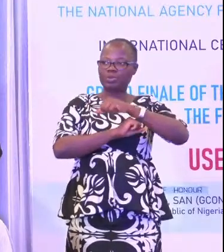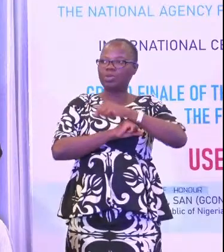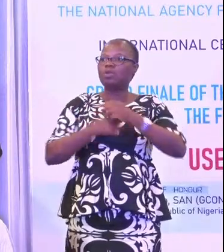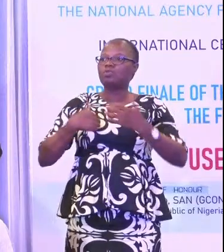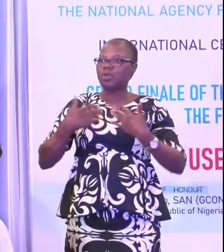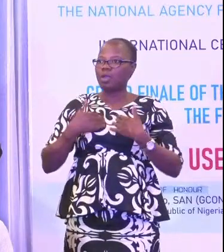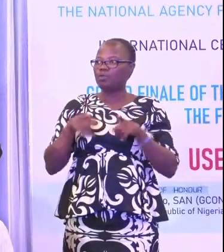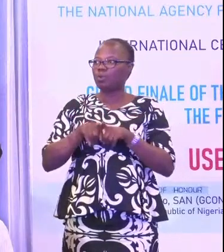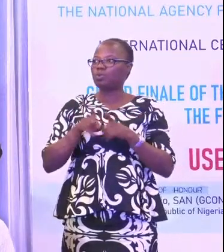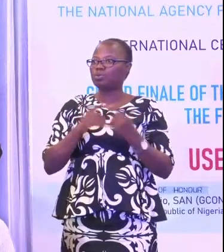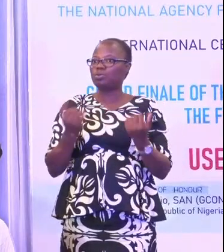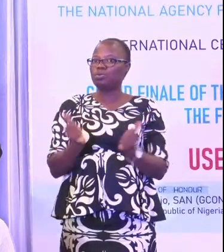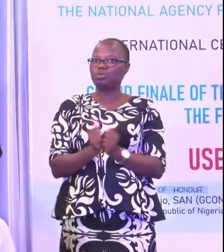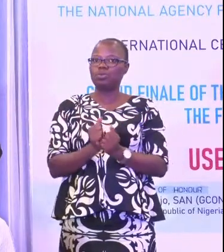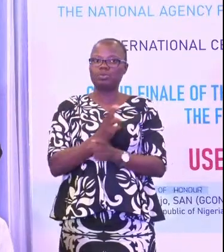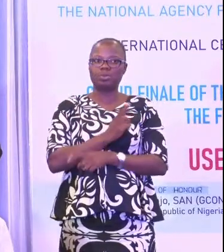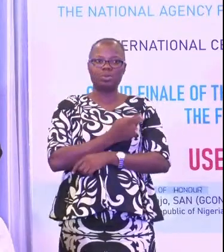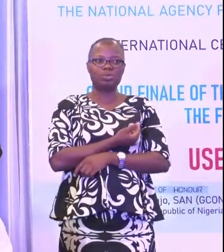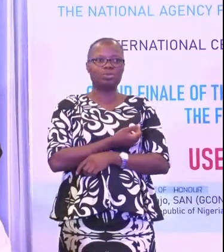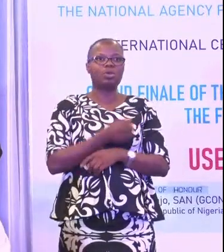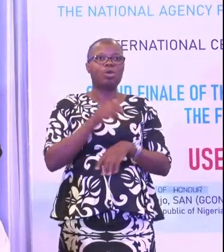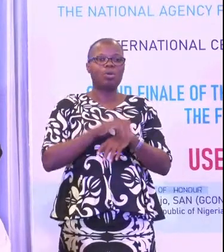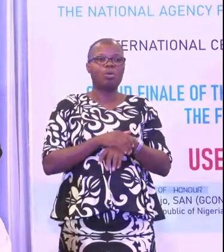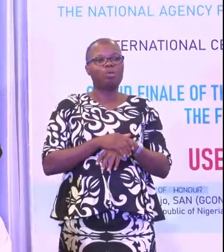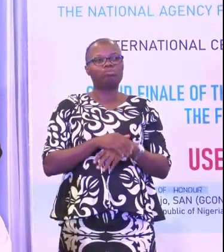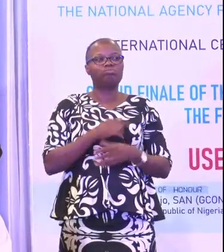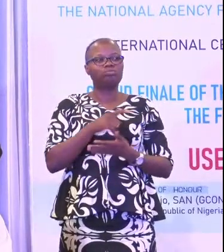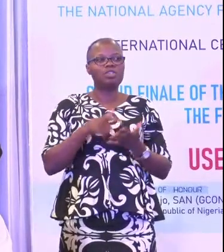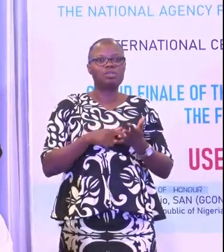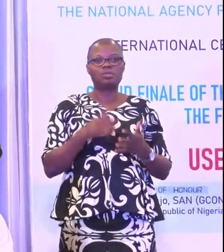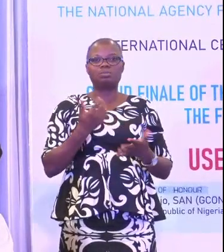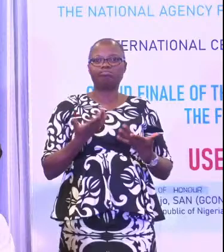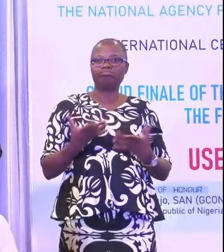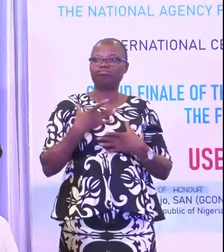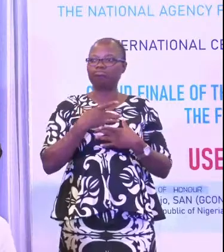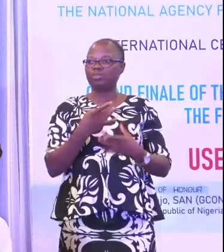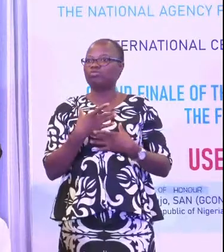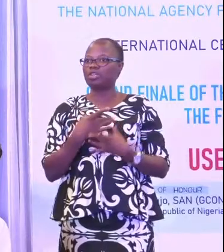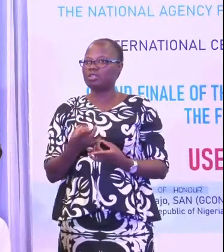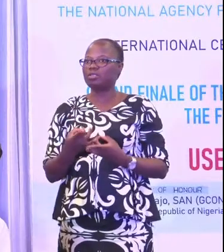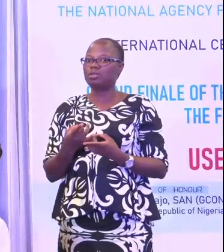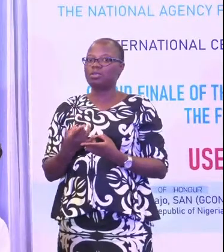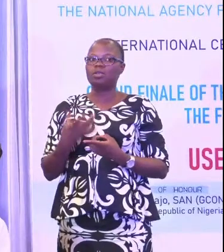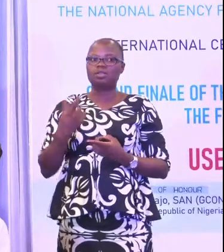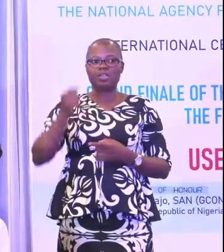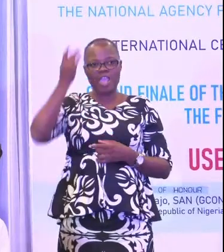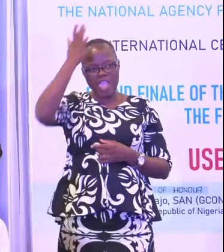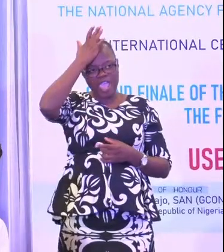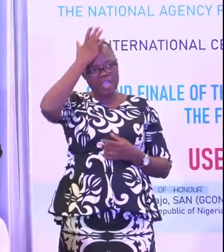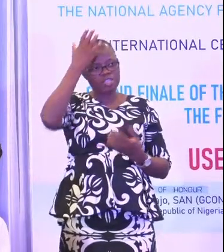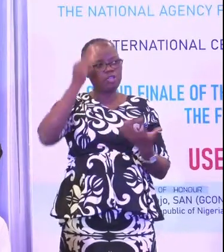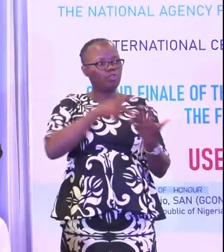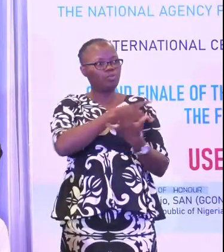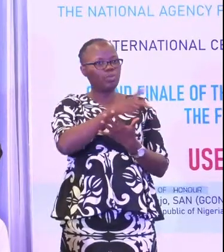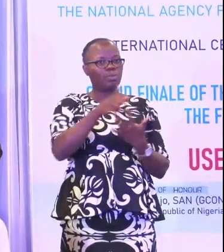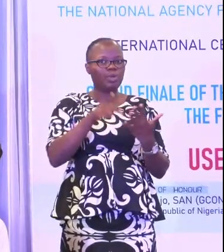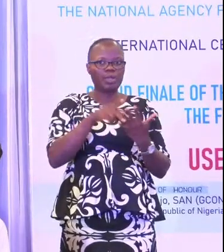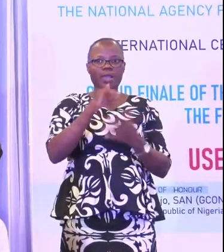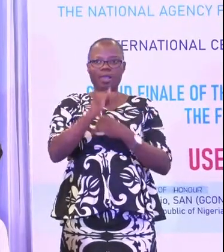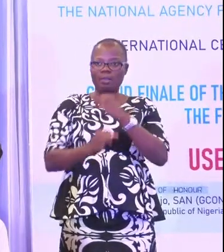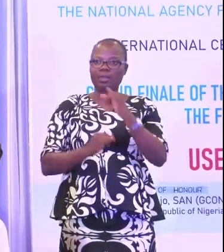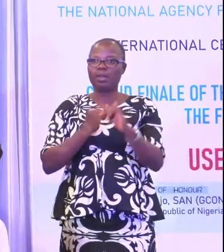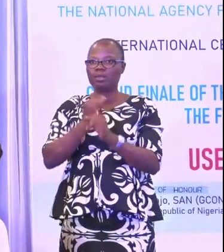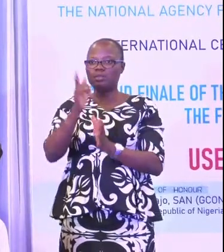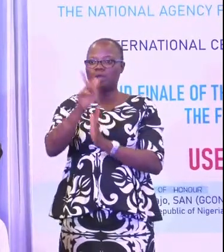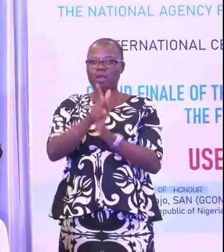also with us from the Veritas University, the Head of Public and International Law,